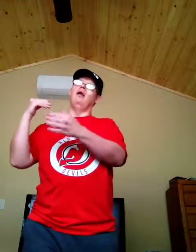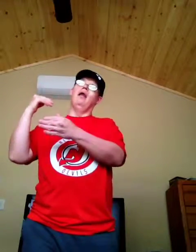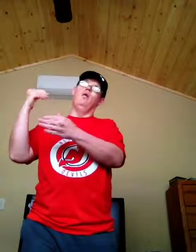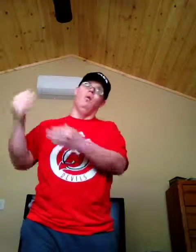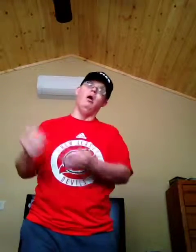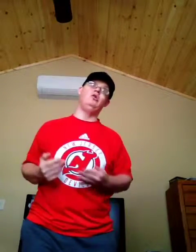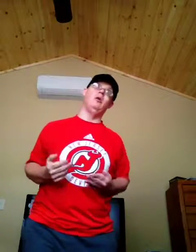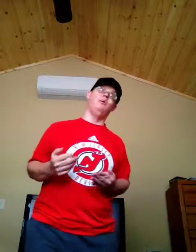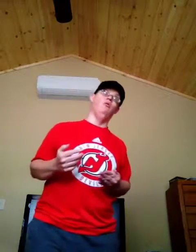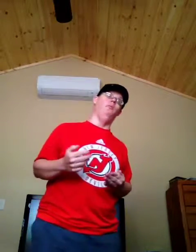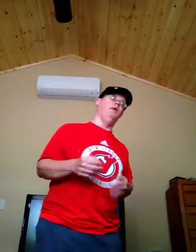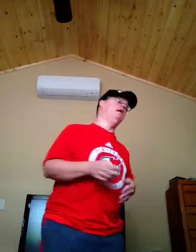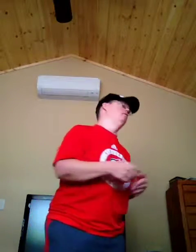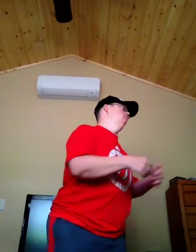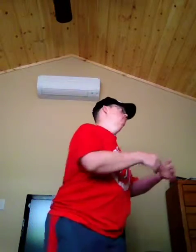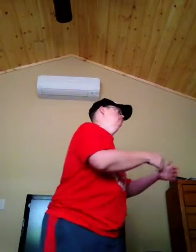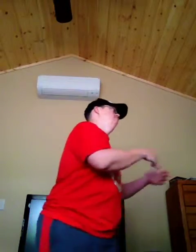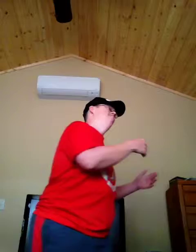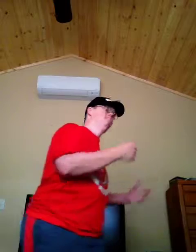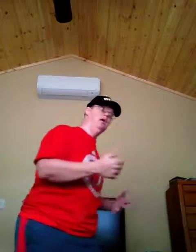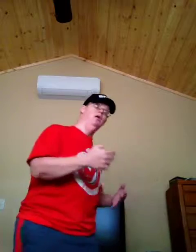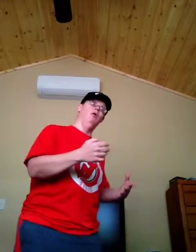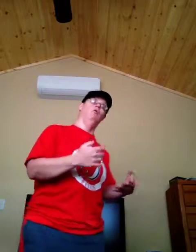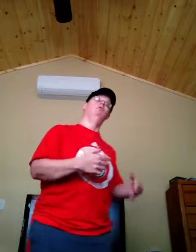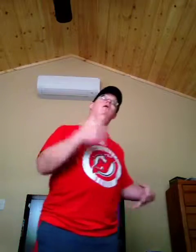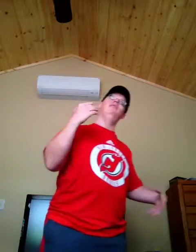We got washed up a little bit, you know.